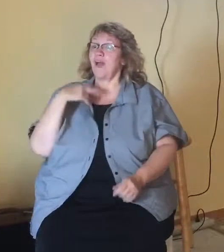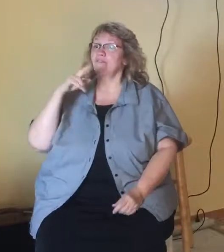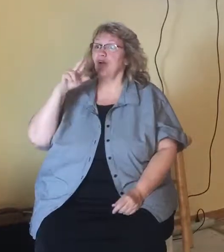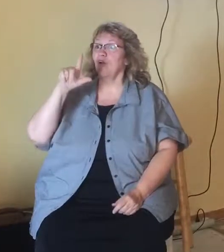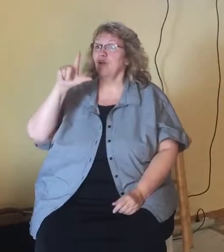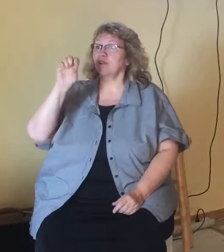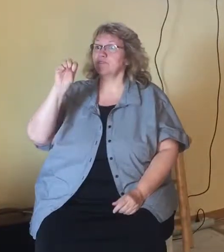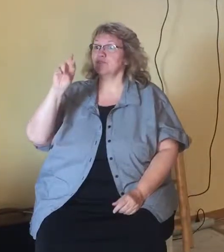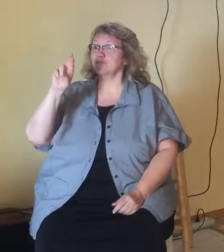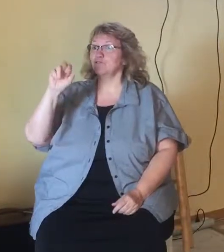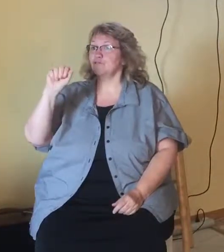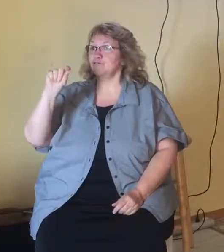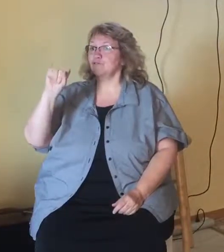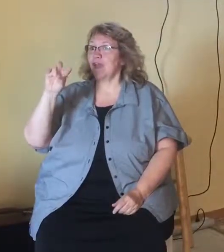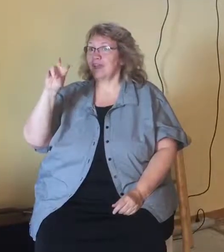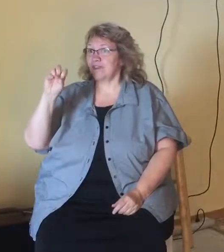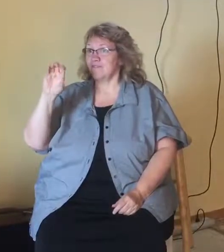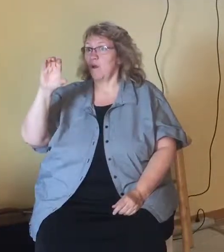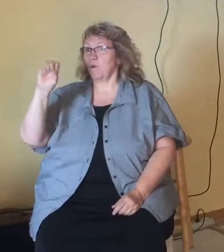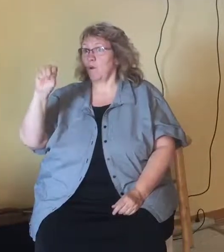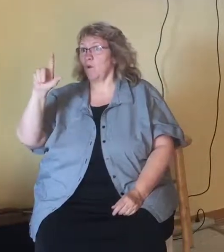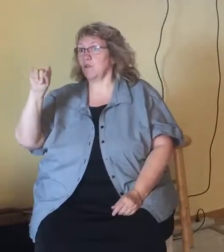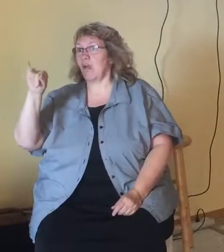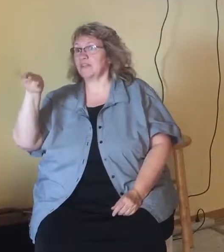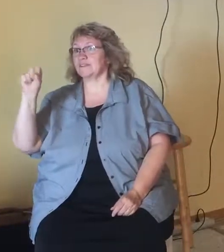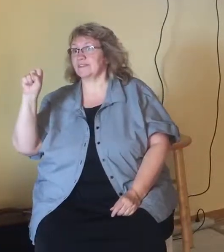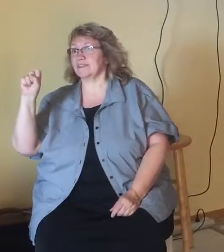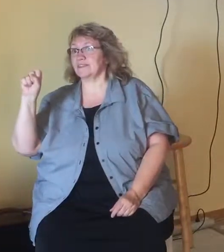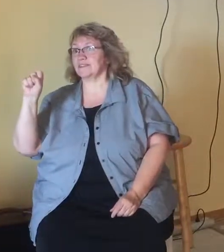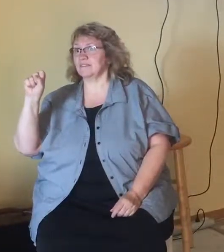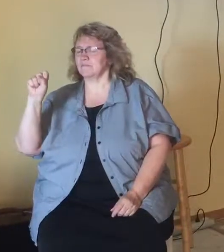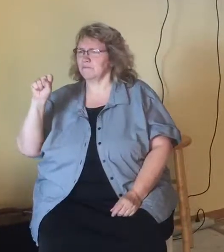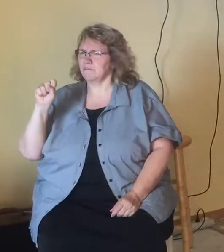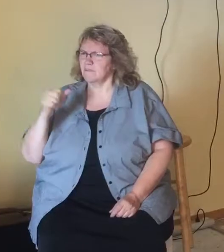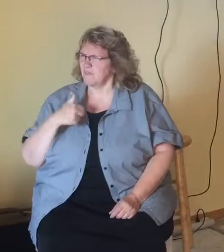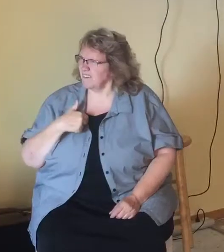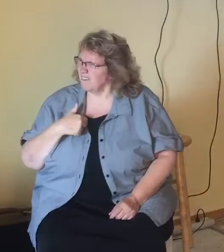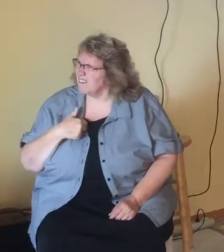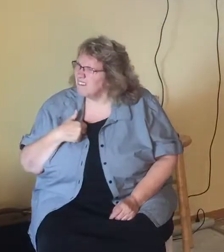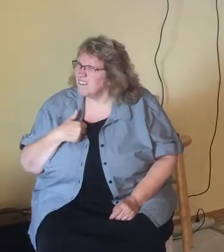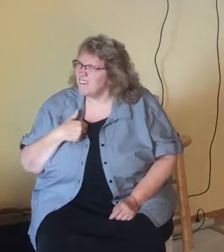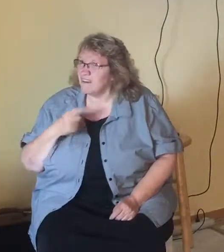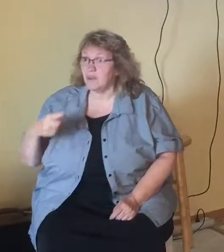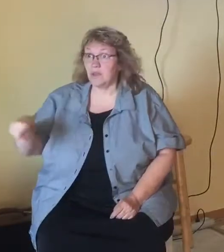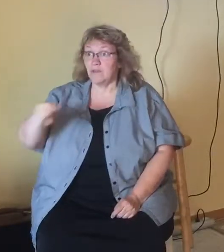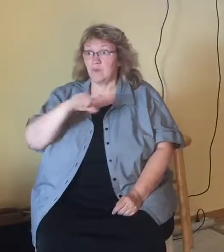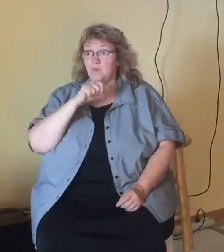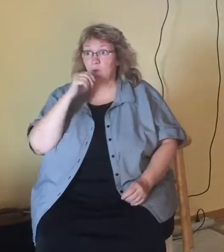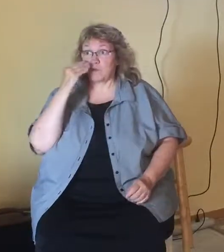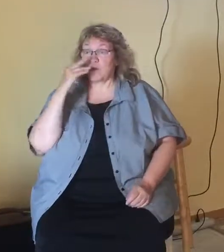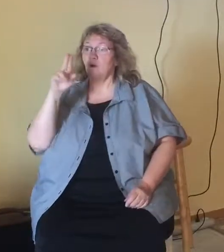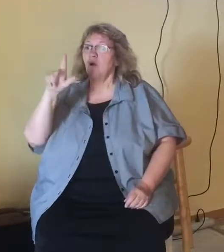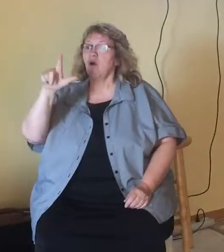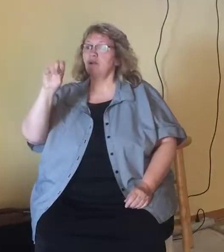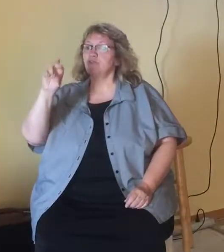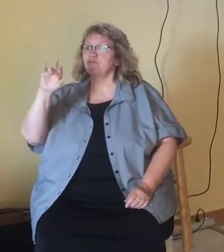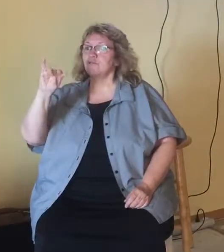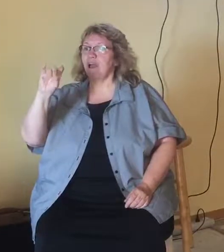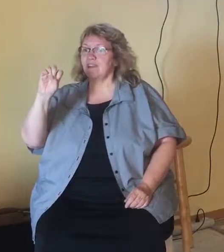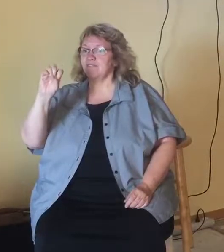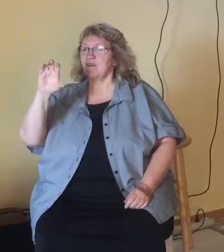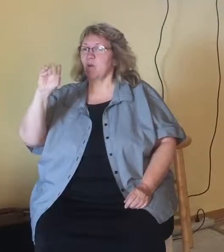ulcerative colitis." And I said, "Well, what?" And you have to understand where I was coming from, because, and for those of you who don't know, ulcerative colitis is an